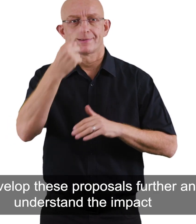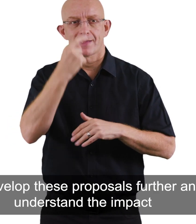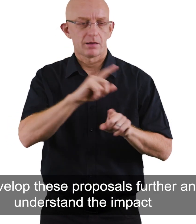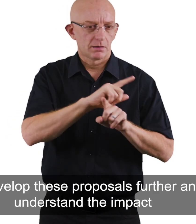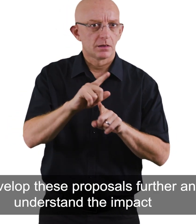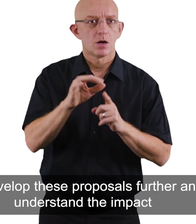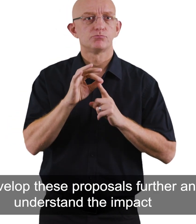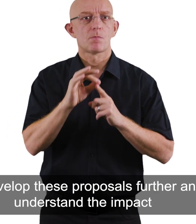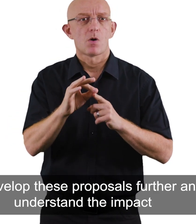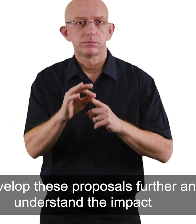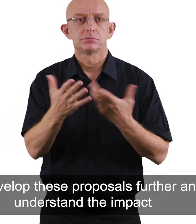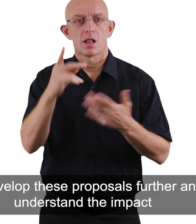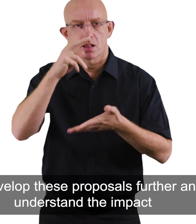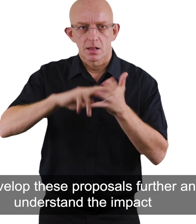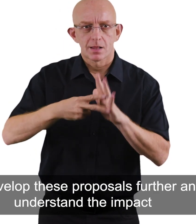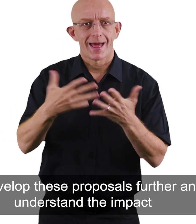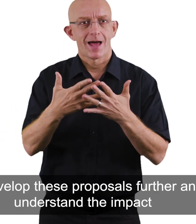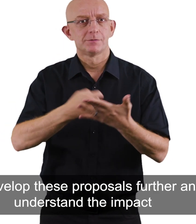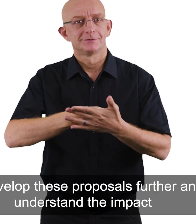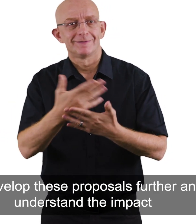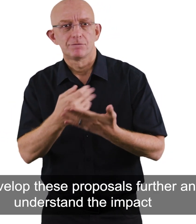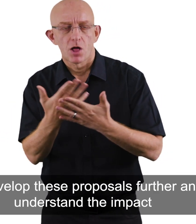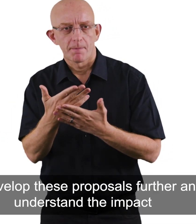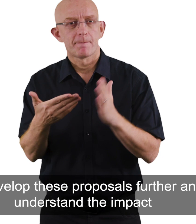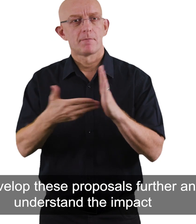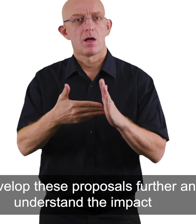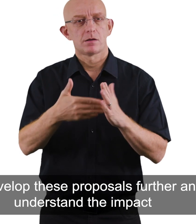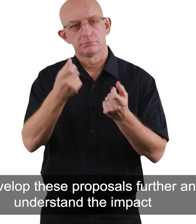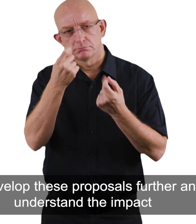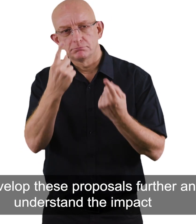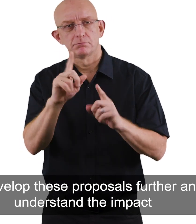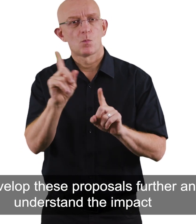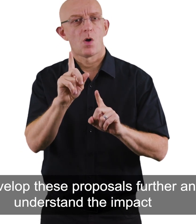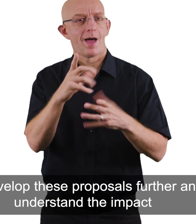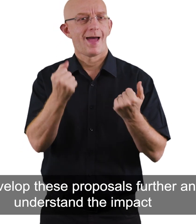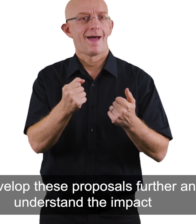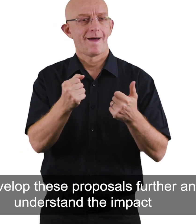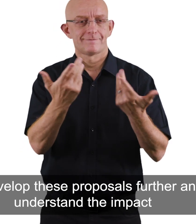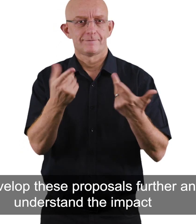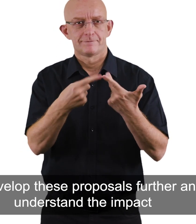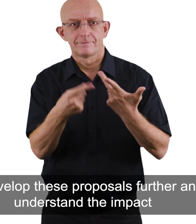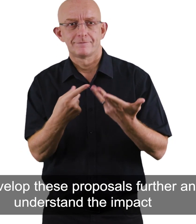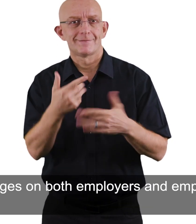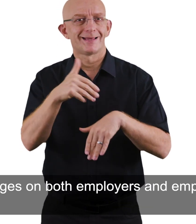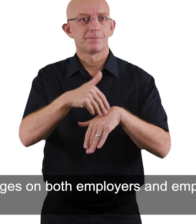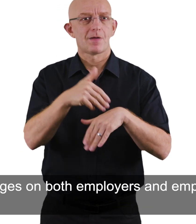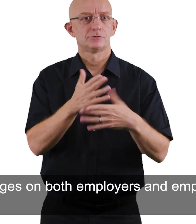to develop these proposals further and understand the impact of the